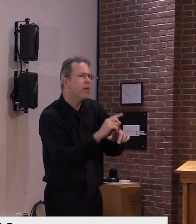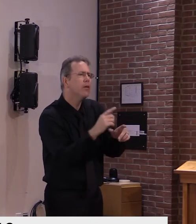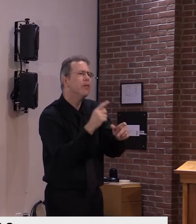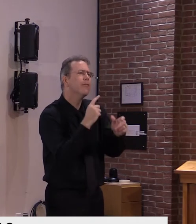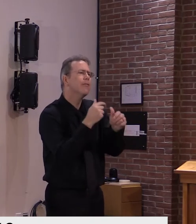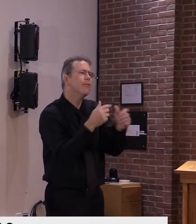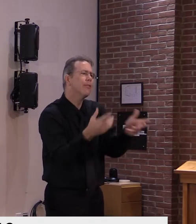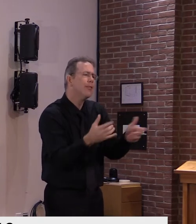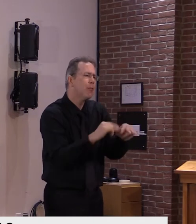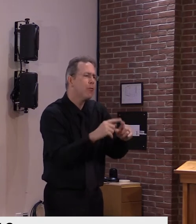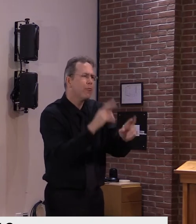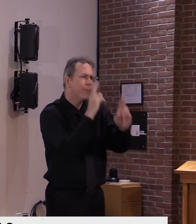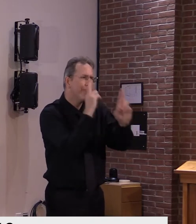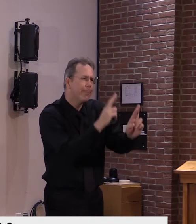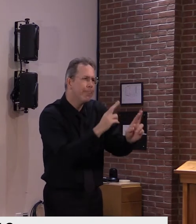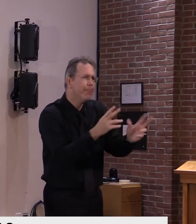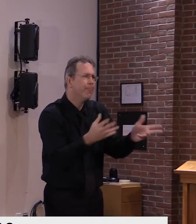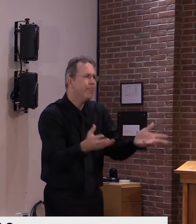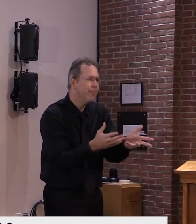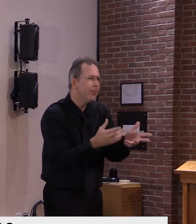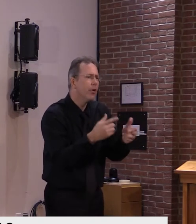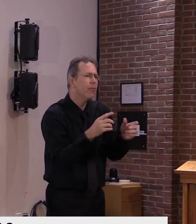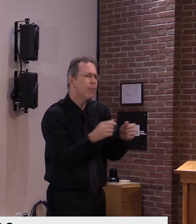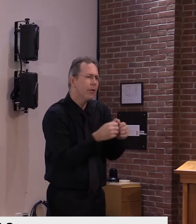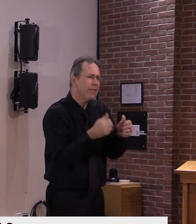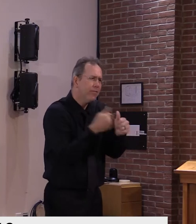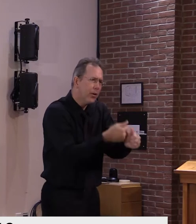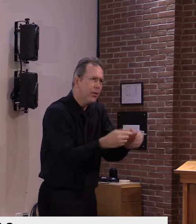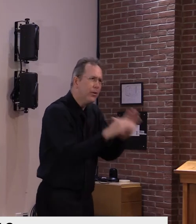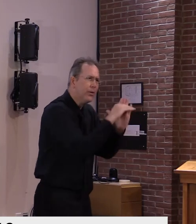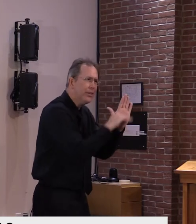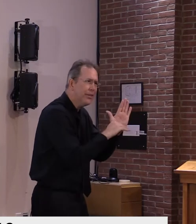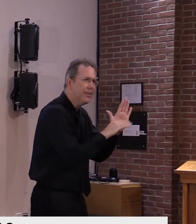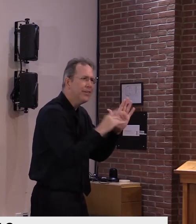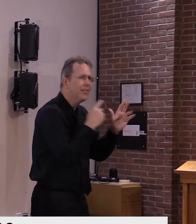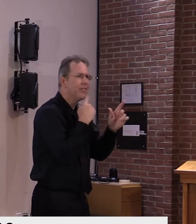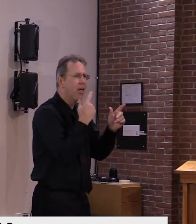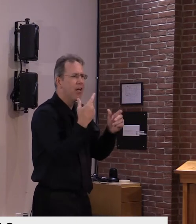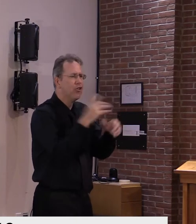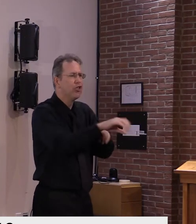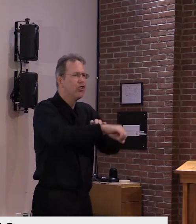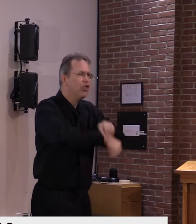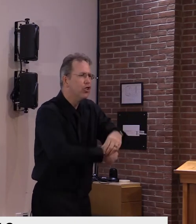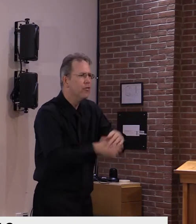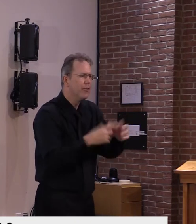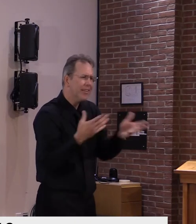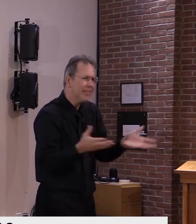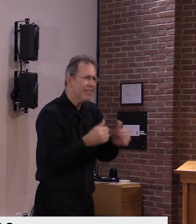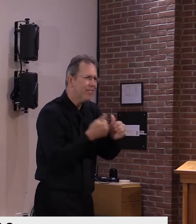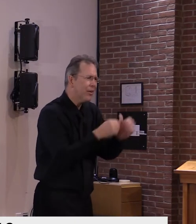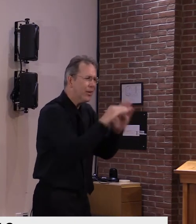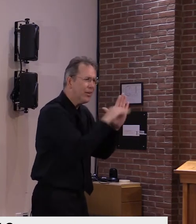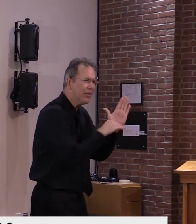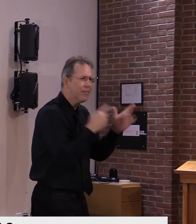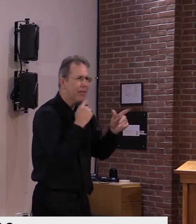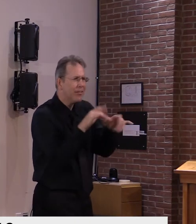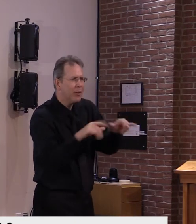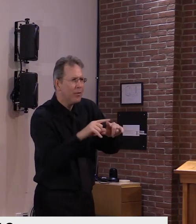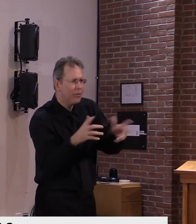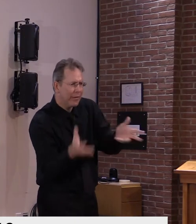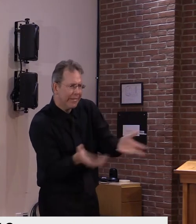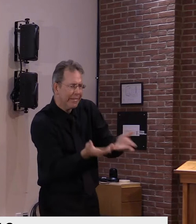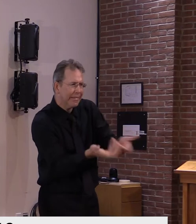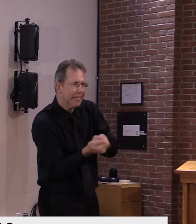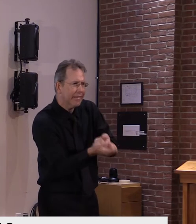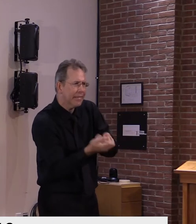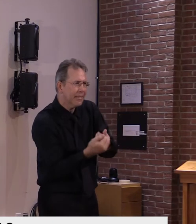safe. So on the one hand, schools felt challenged, I think, to go beyond what would there be their traditional authority. On the